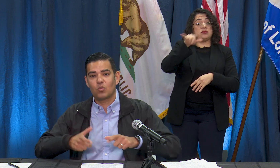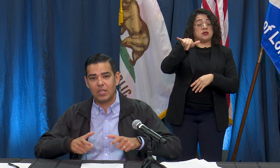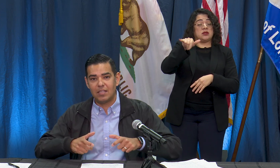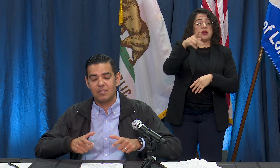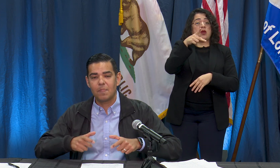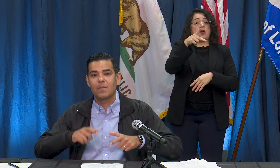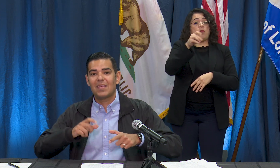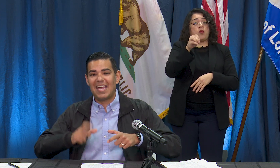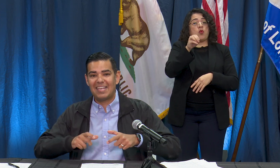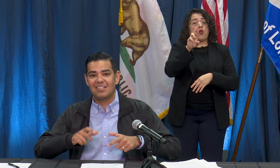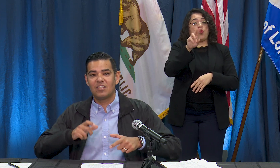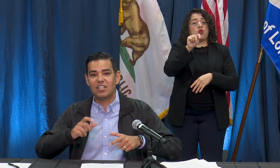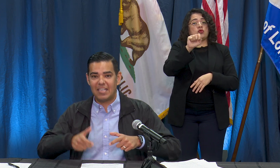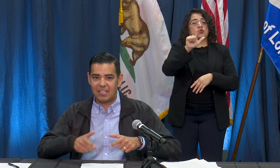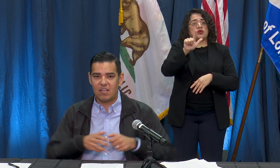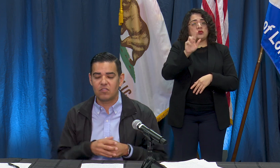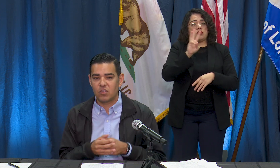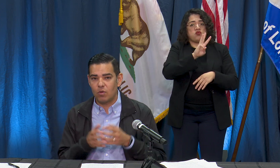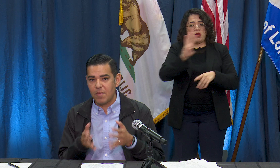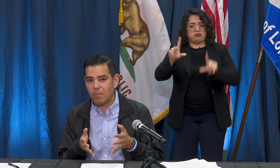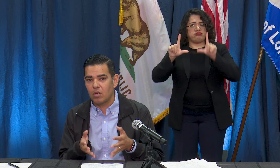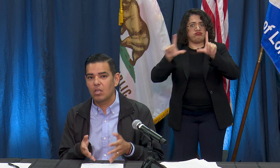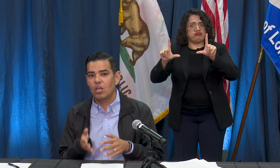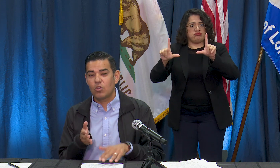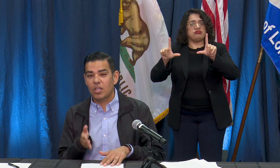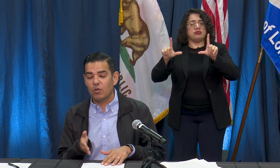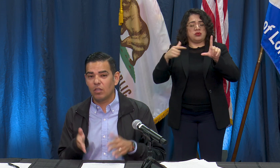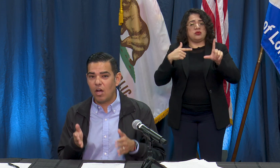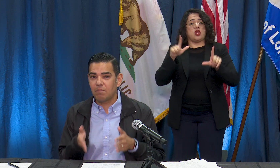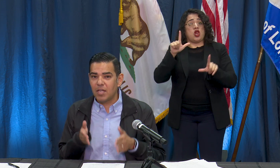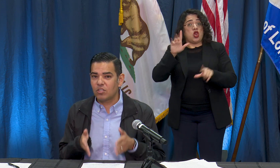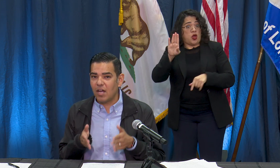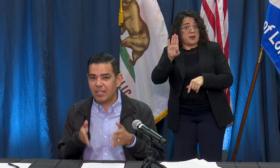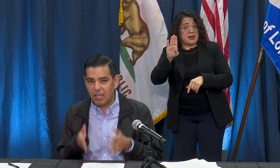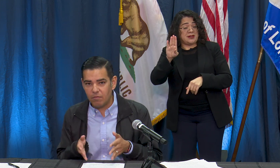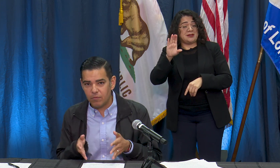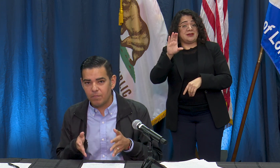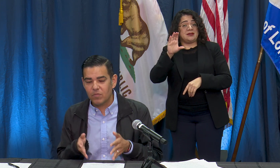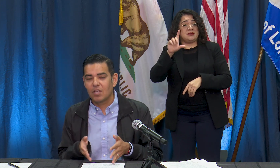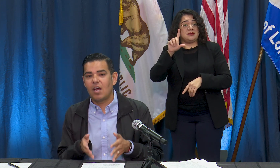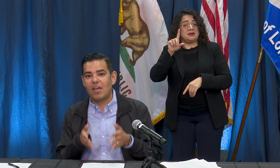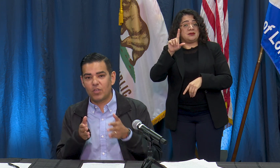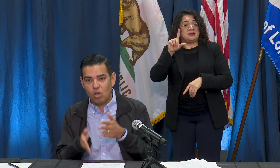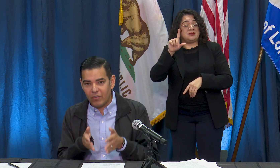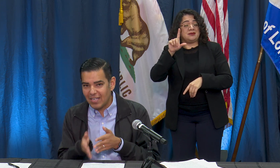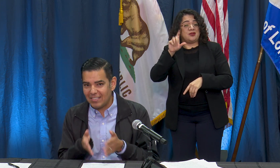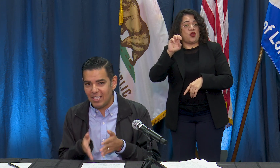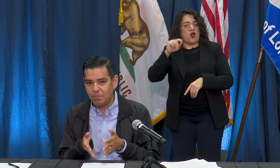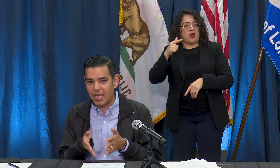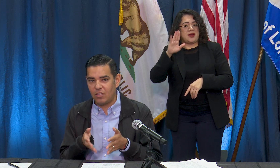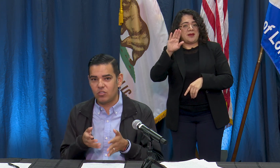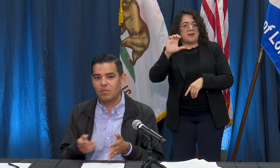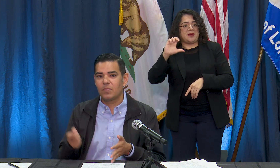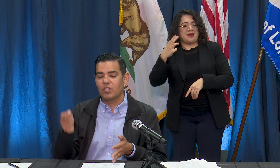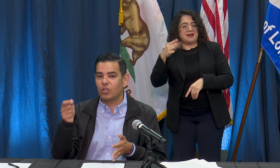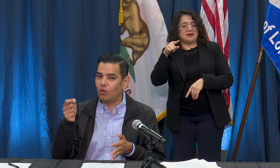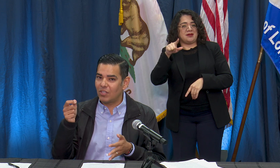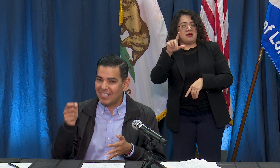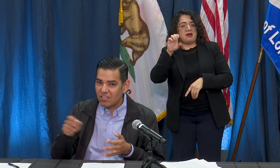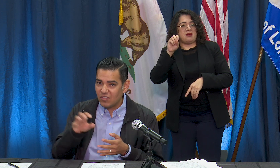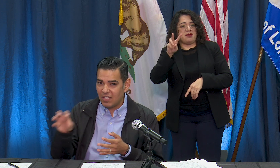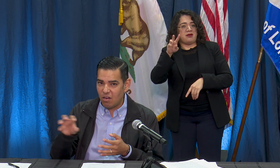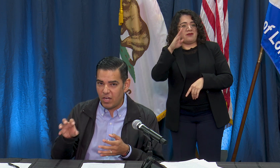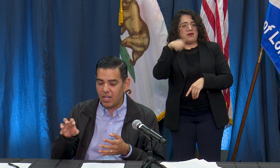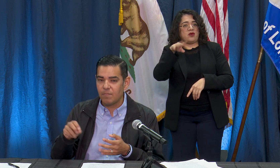get screened and to get a test. And so remember, you can go to longbeach.gov at the COVID-19 page, go